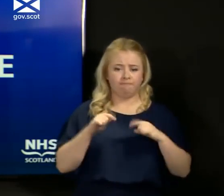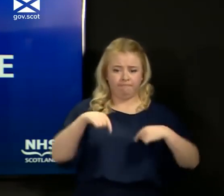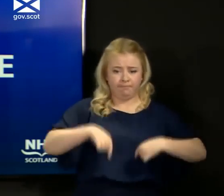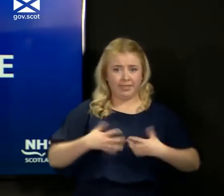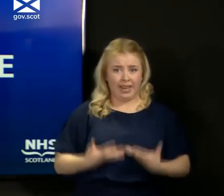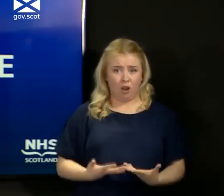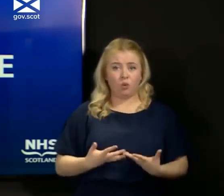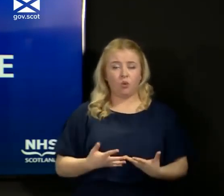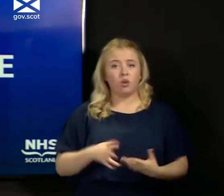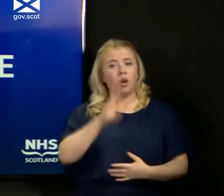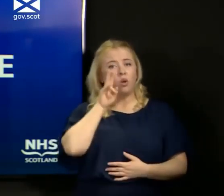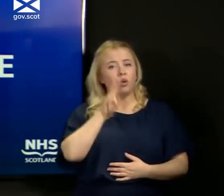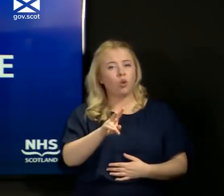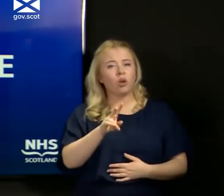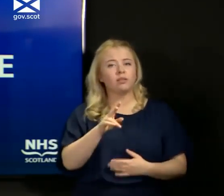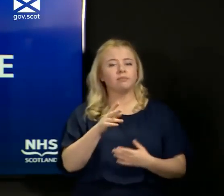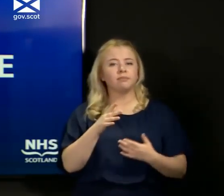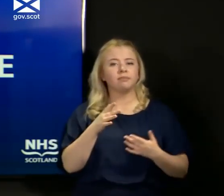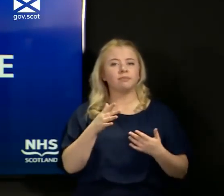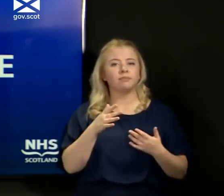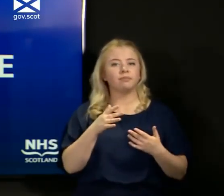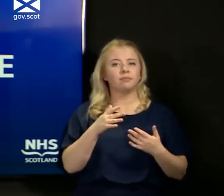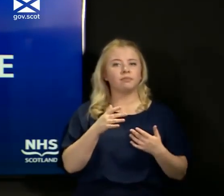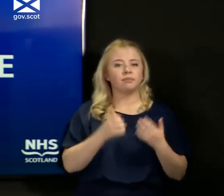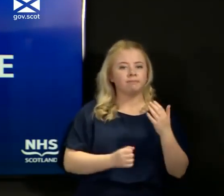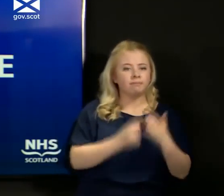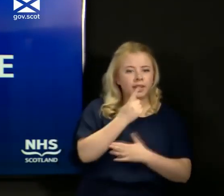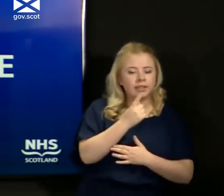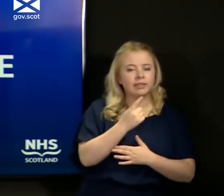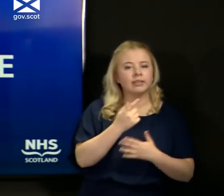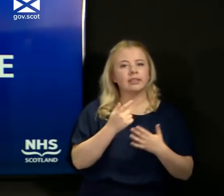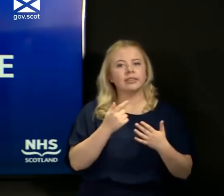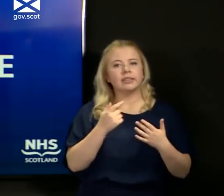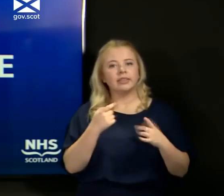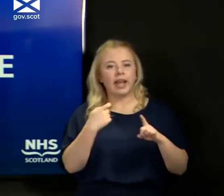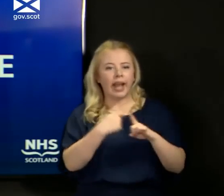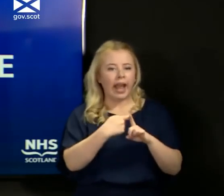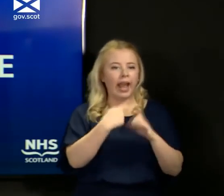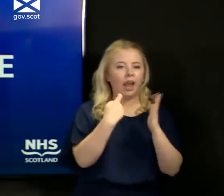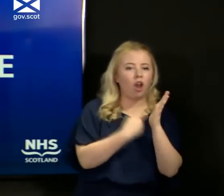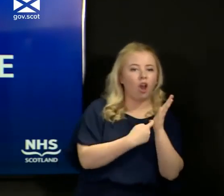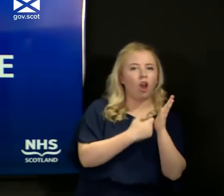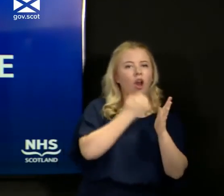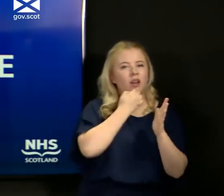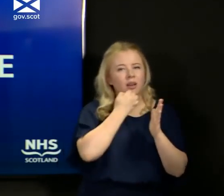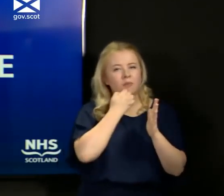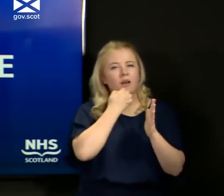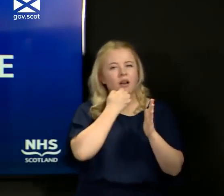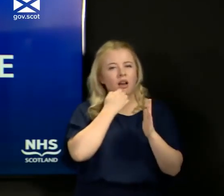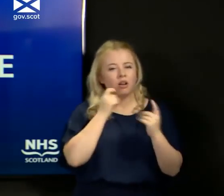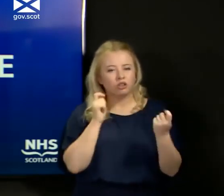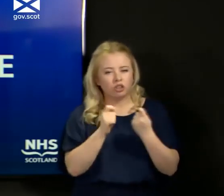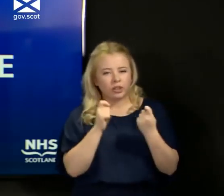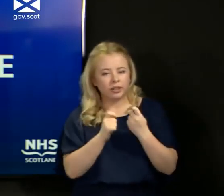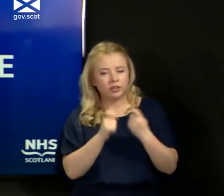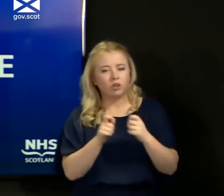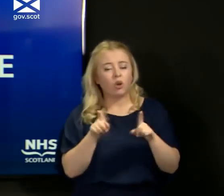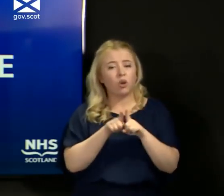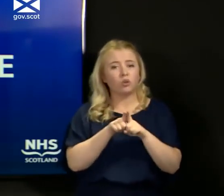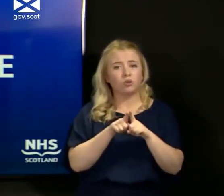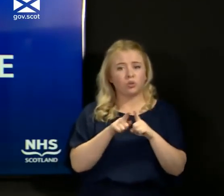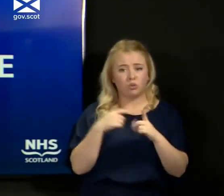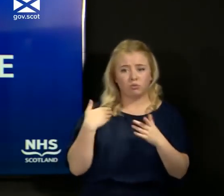point in time, when we looked at the incidence and the prevalence of the infection across Scotland, when we looked at the changes that had been